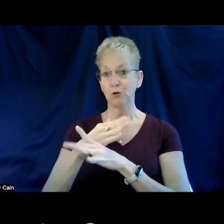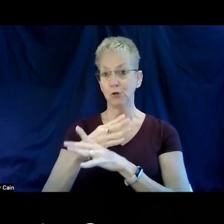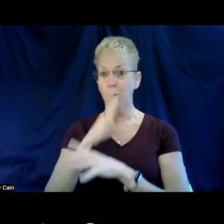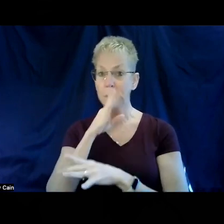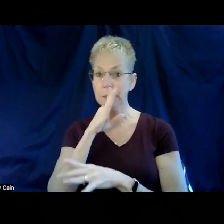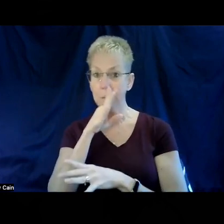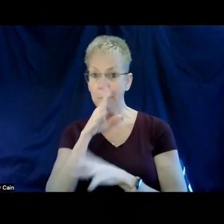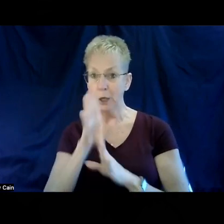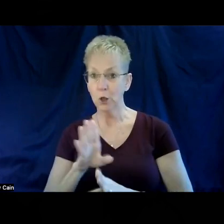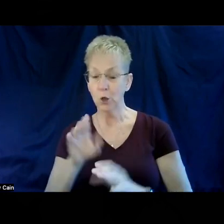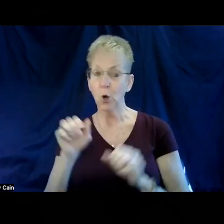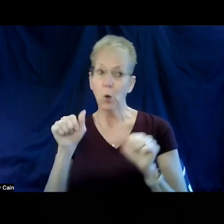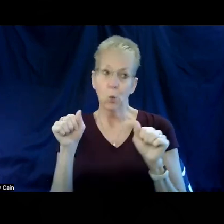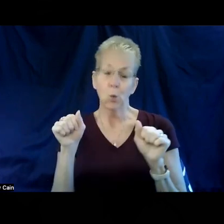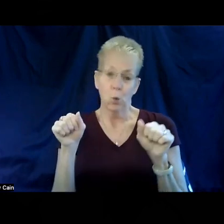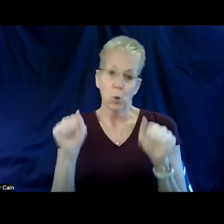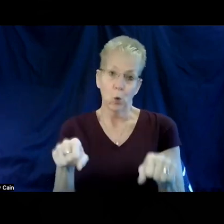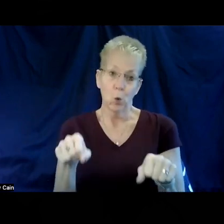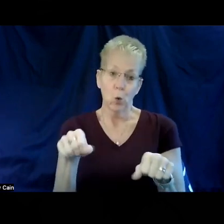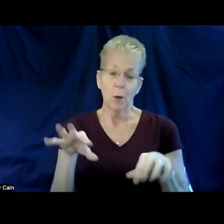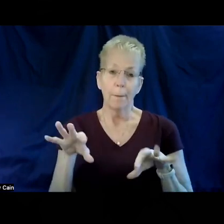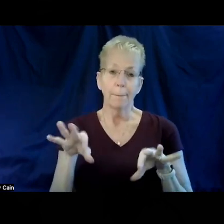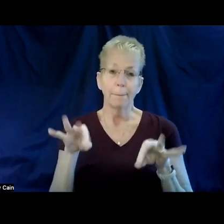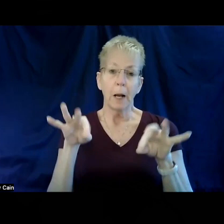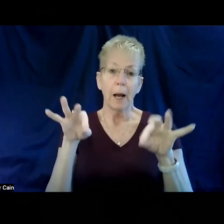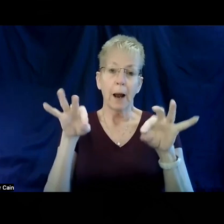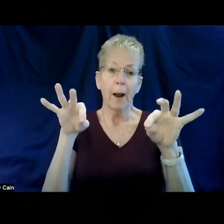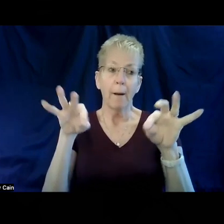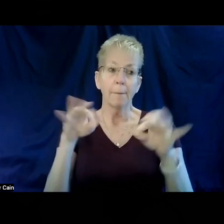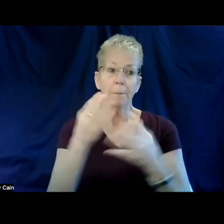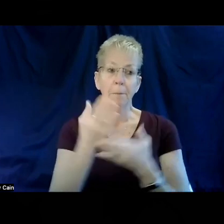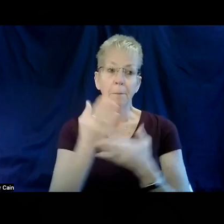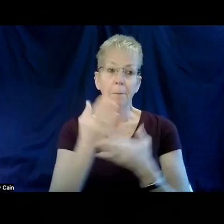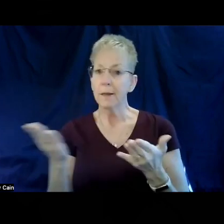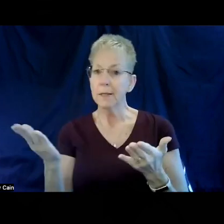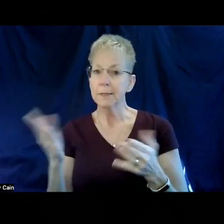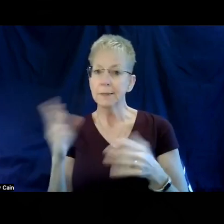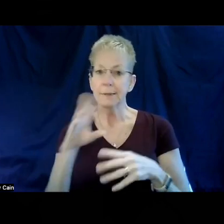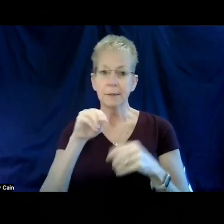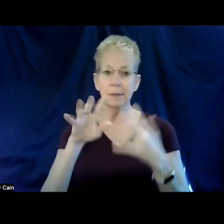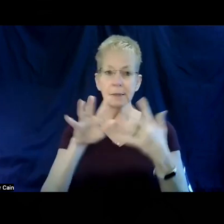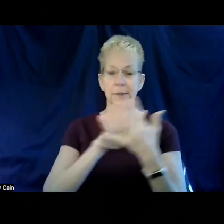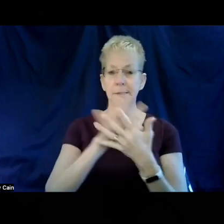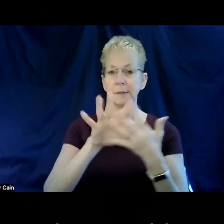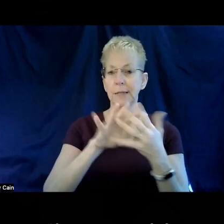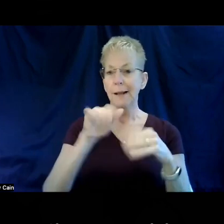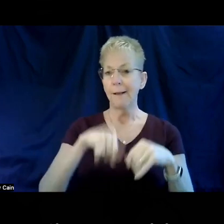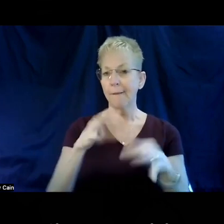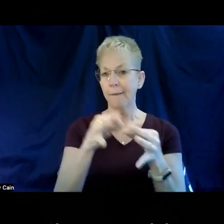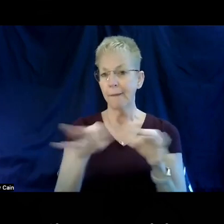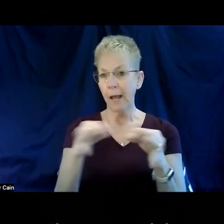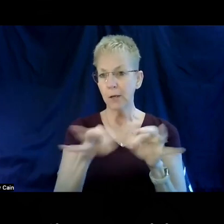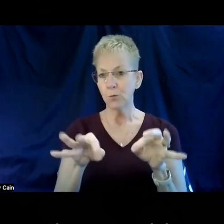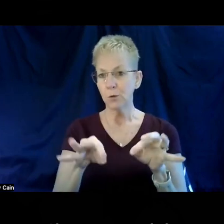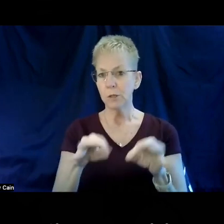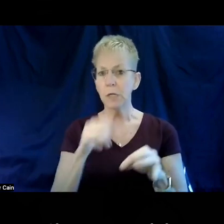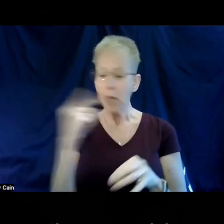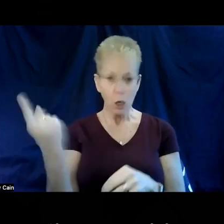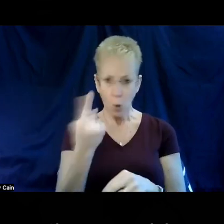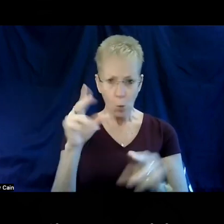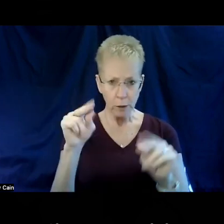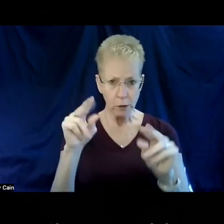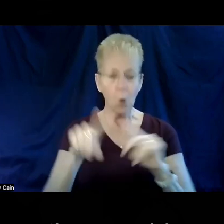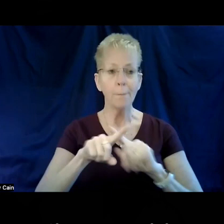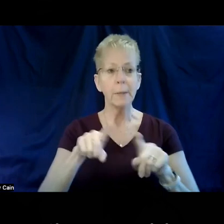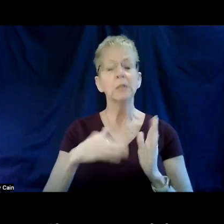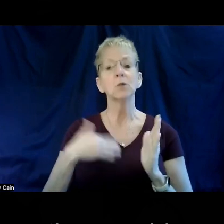to pick up clues, befriend prisoners, not in every case, because they would